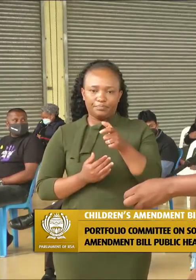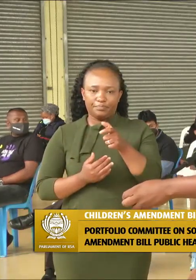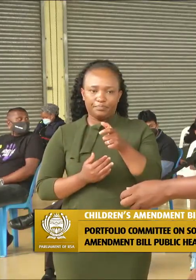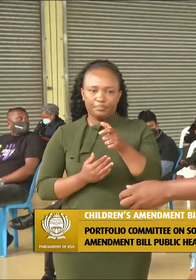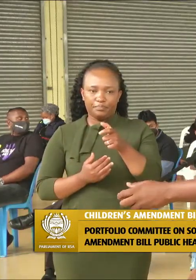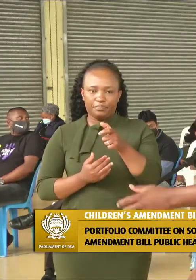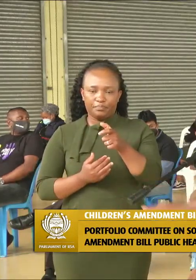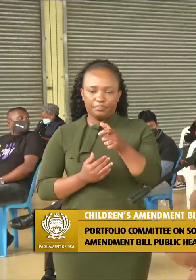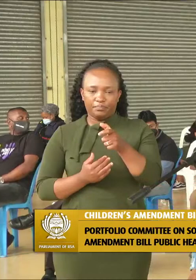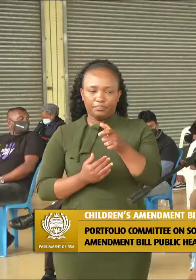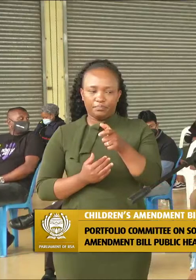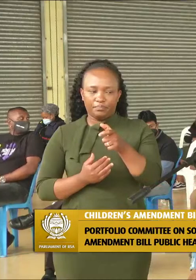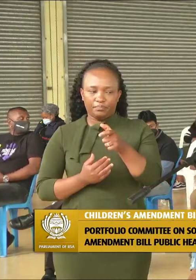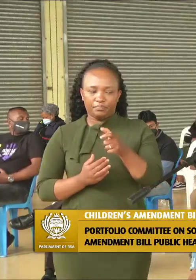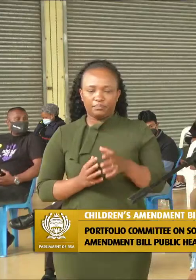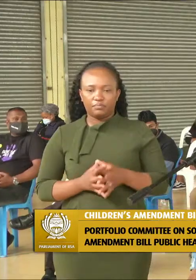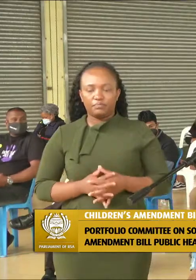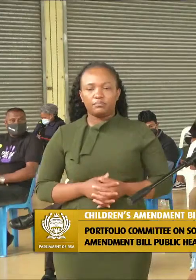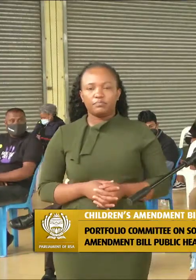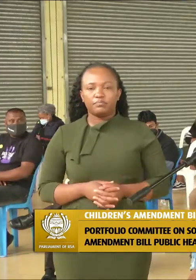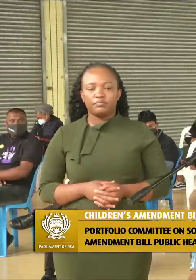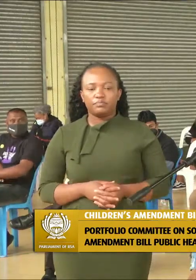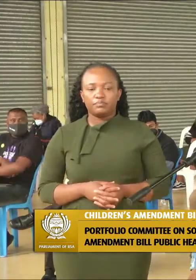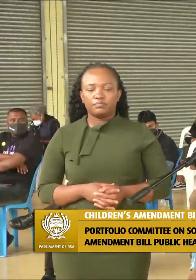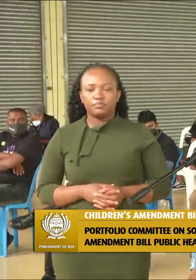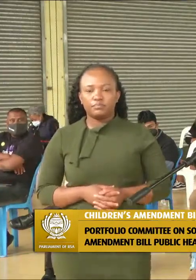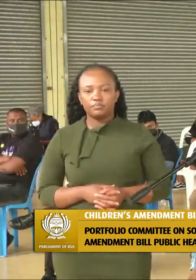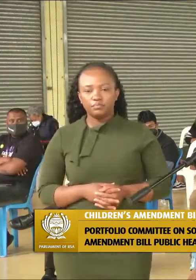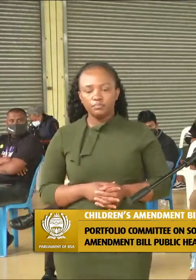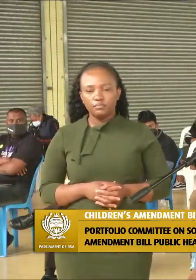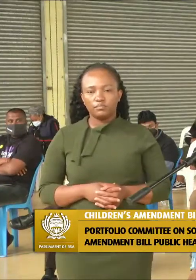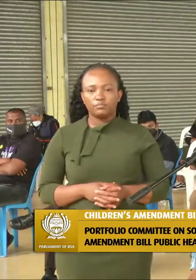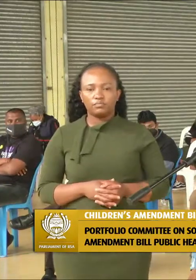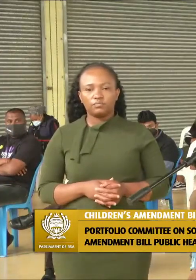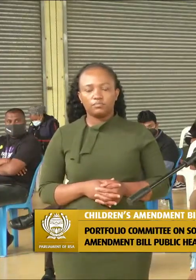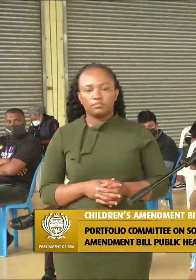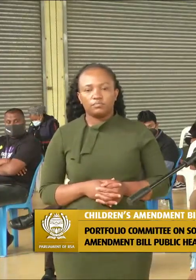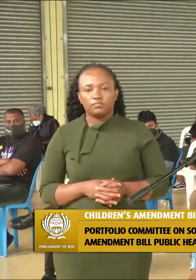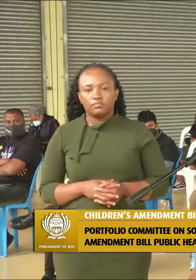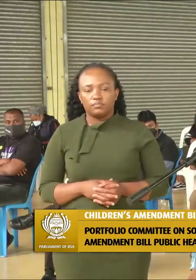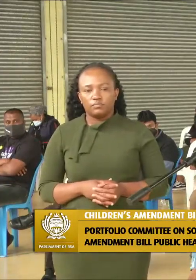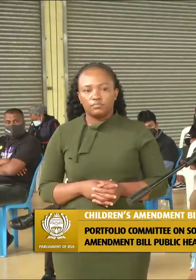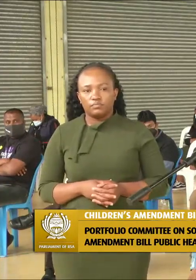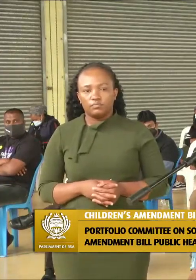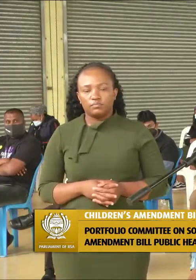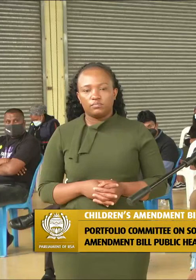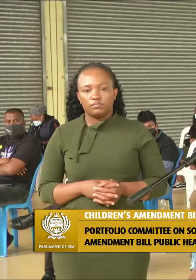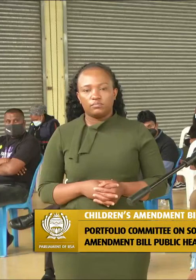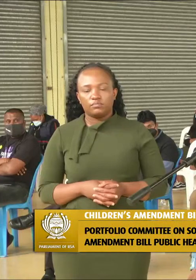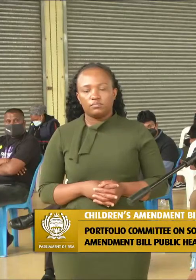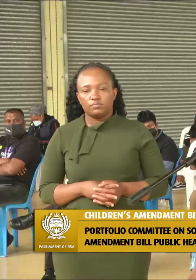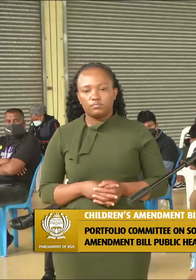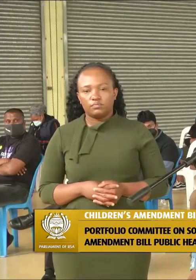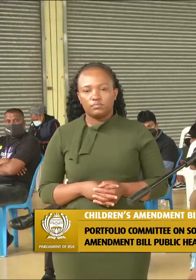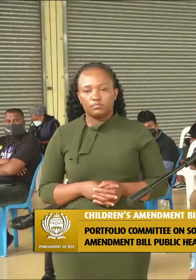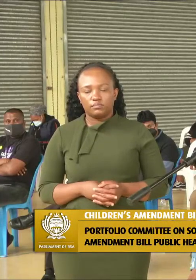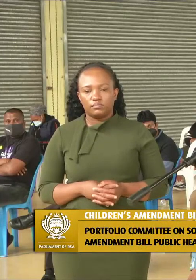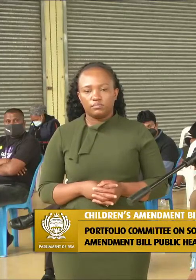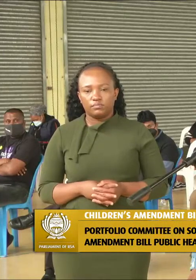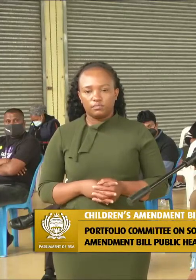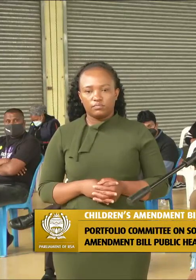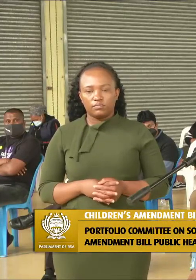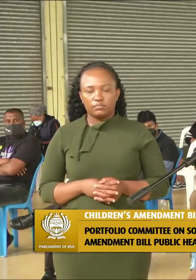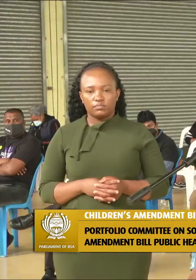places. Sibonga kakhulu ke mama ngokuthi nawe ukhuluma siqale sekwephuzile empeleni